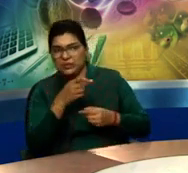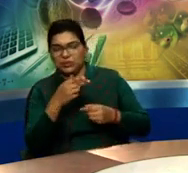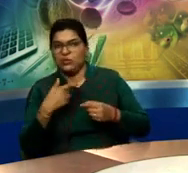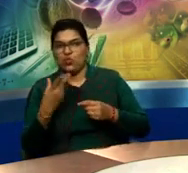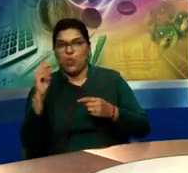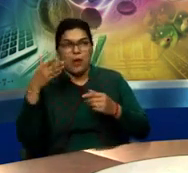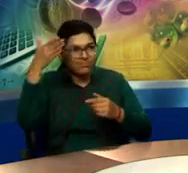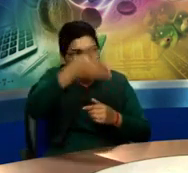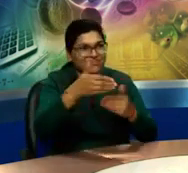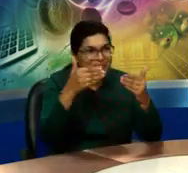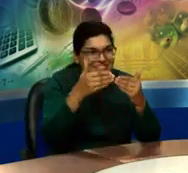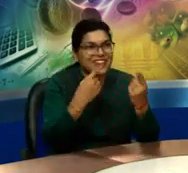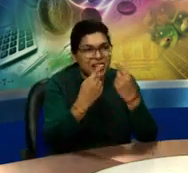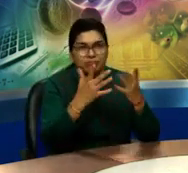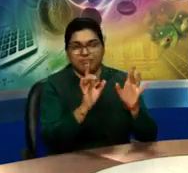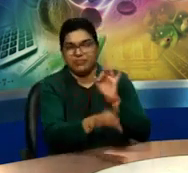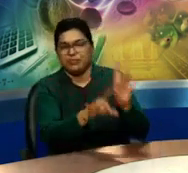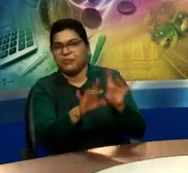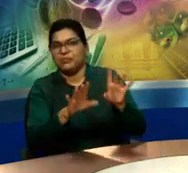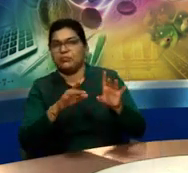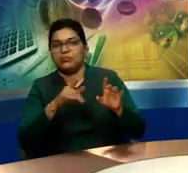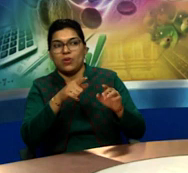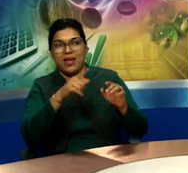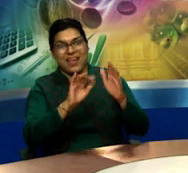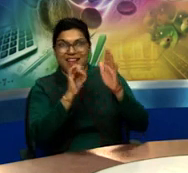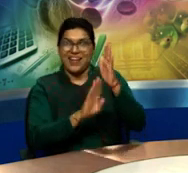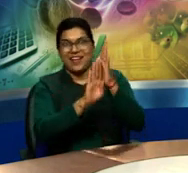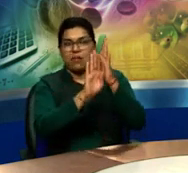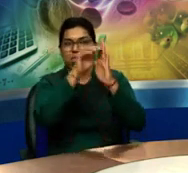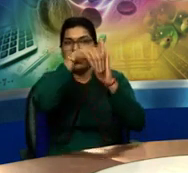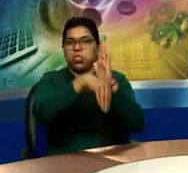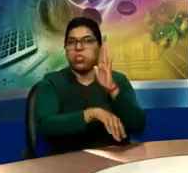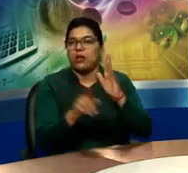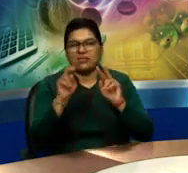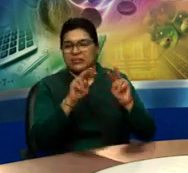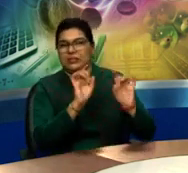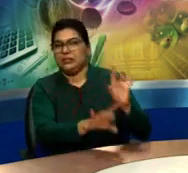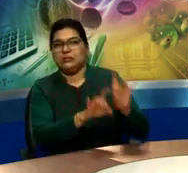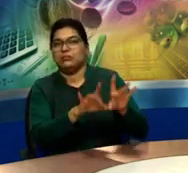lead to the unpopularity. And it may happen that people working with you, they may